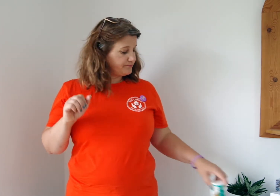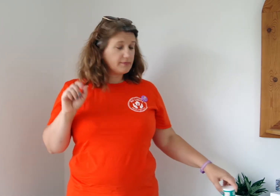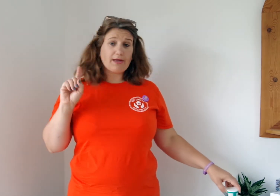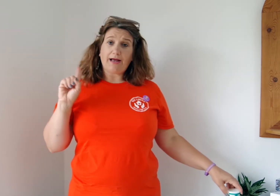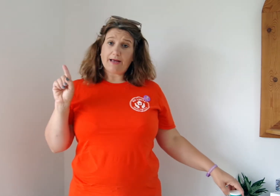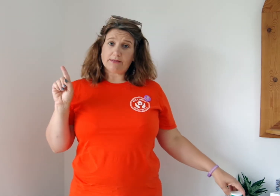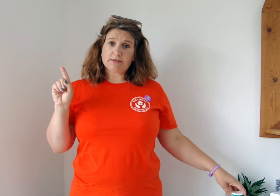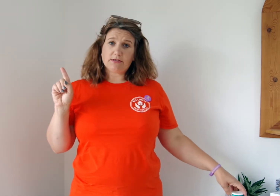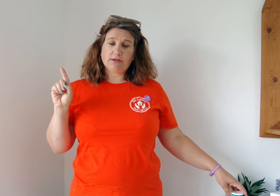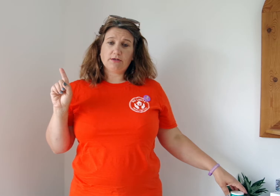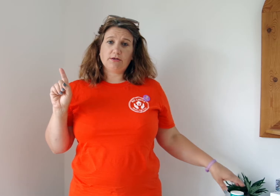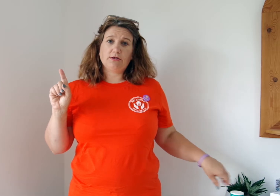and